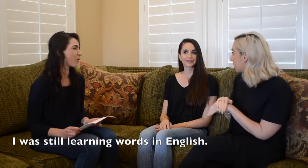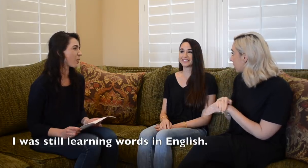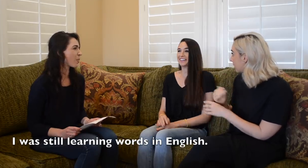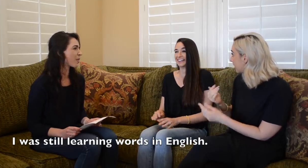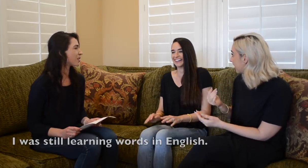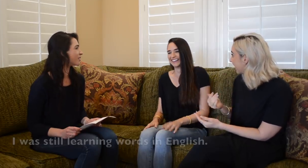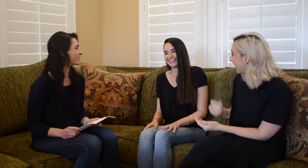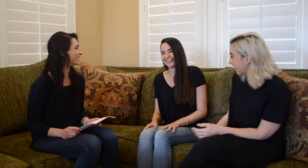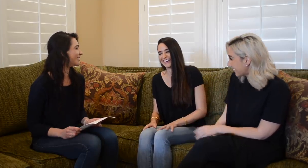English.